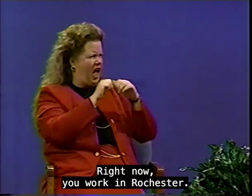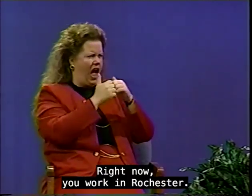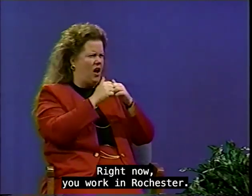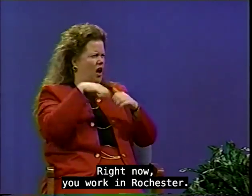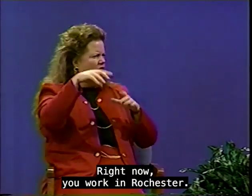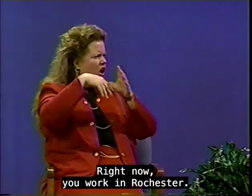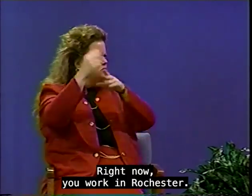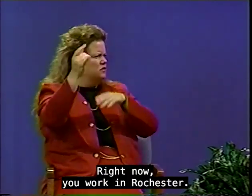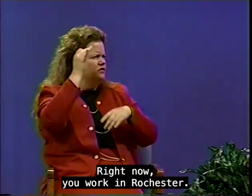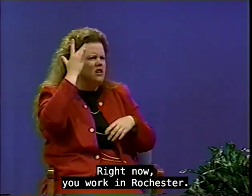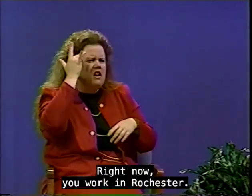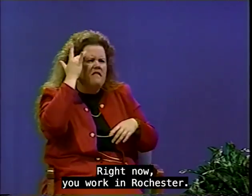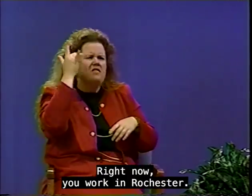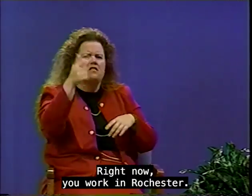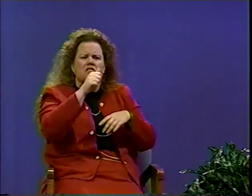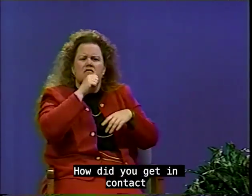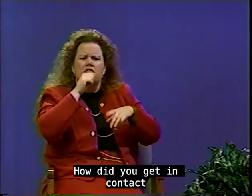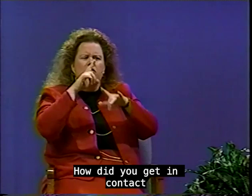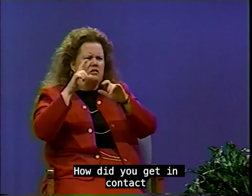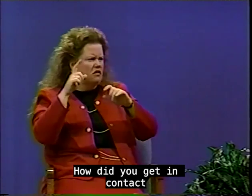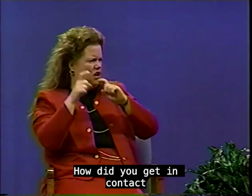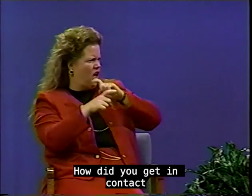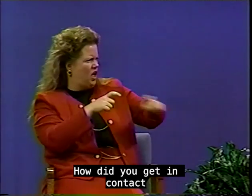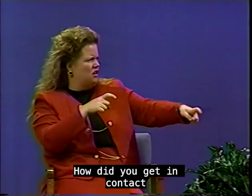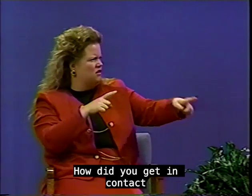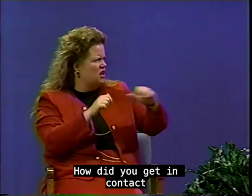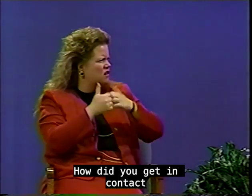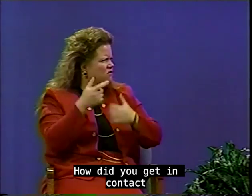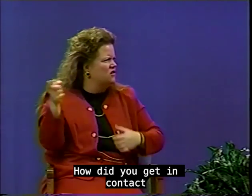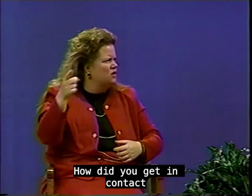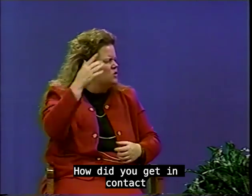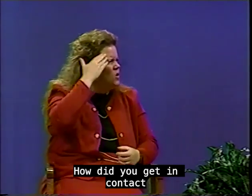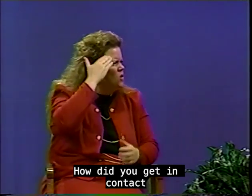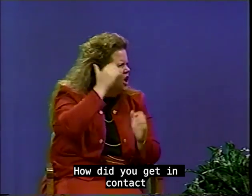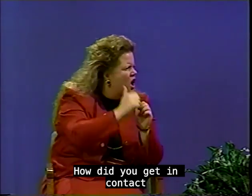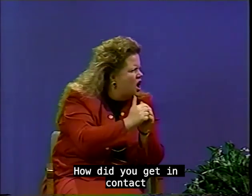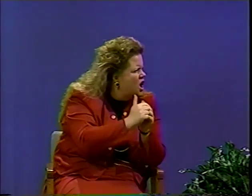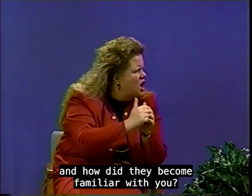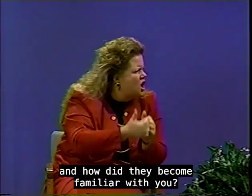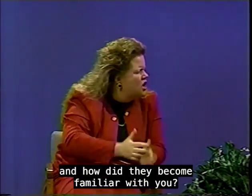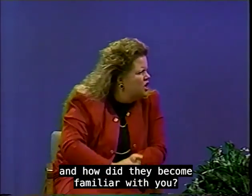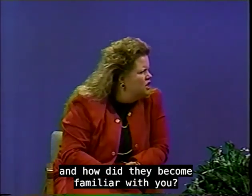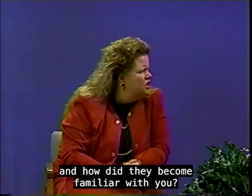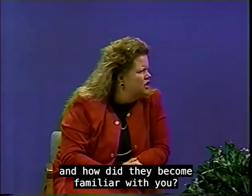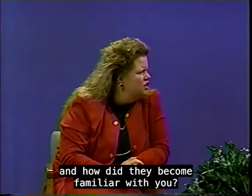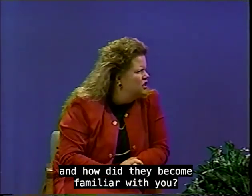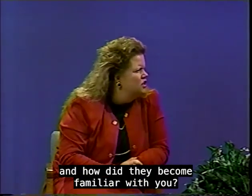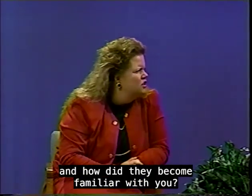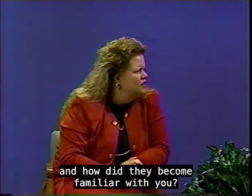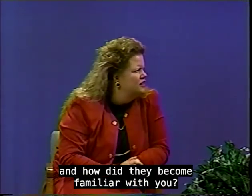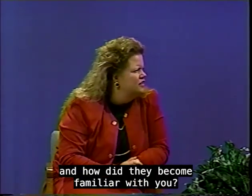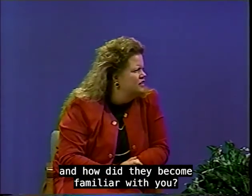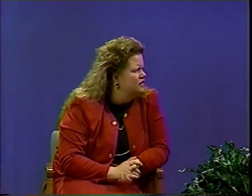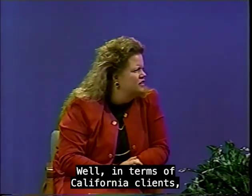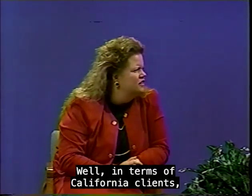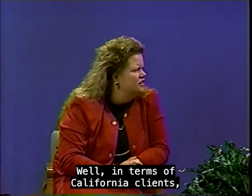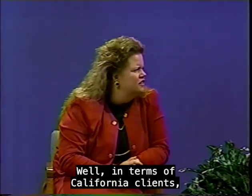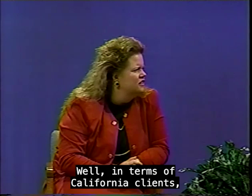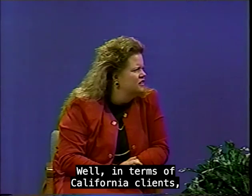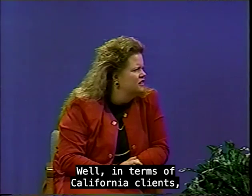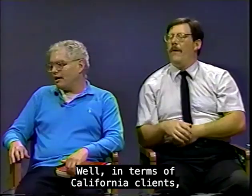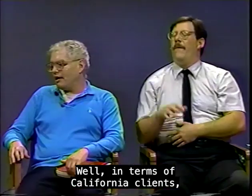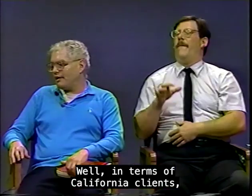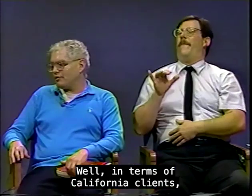Right now you work in Rochester. How did you get in contact with people in California, and how did they become familiar with you?